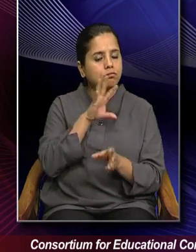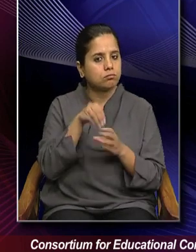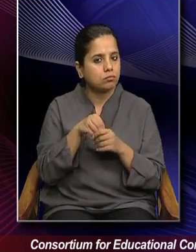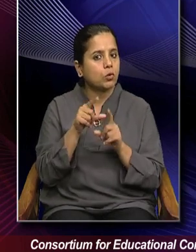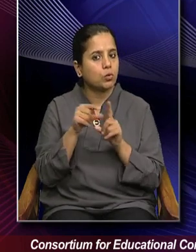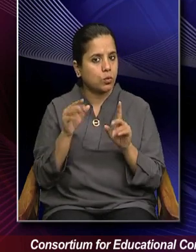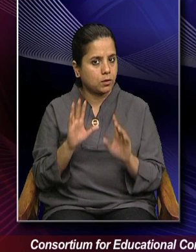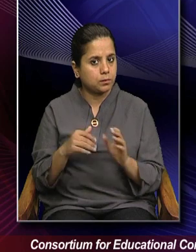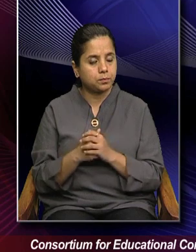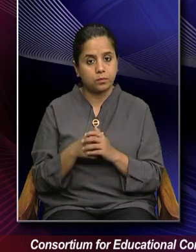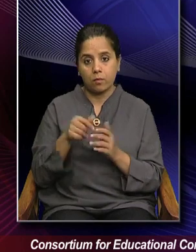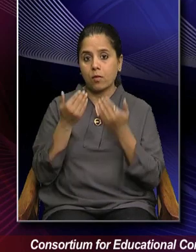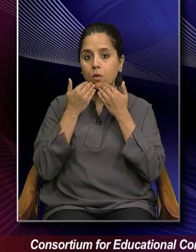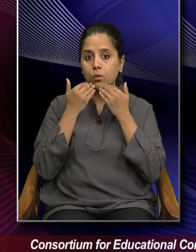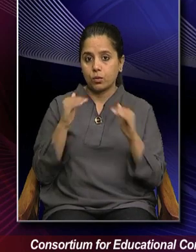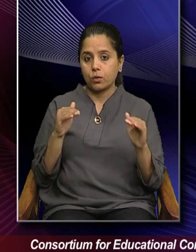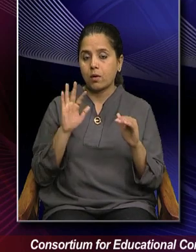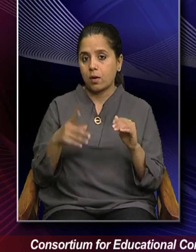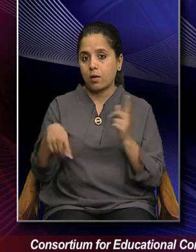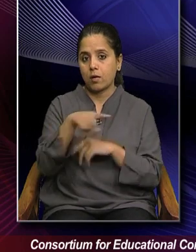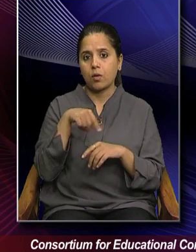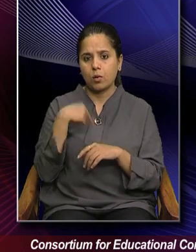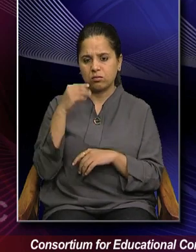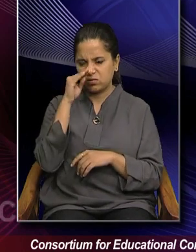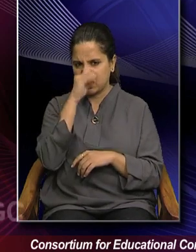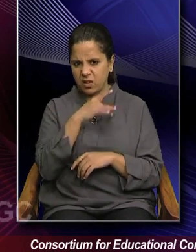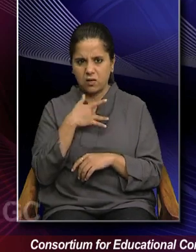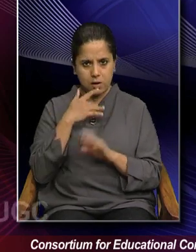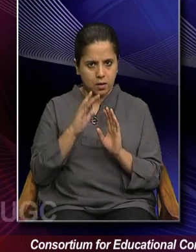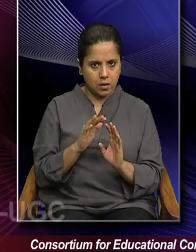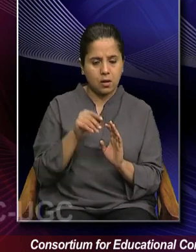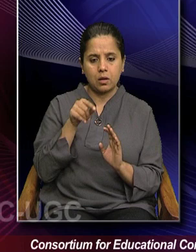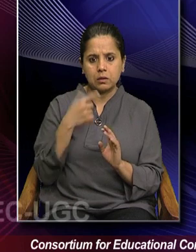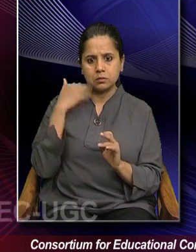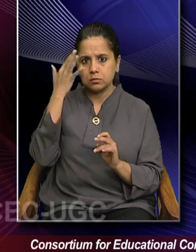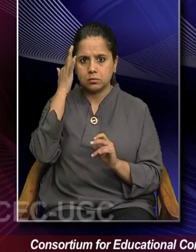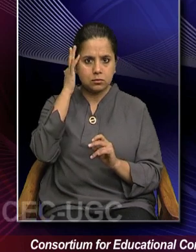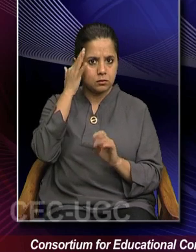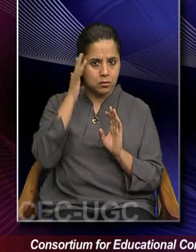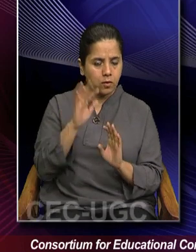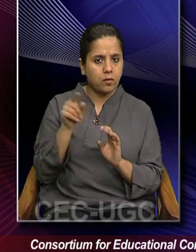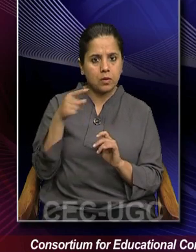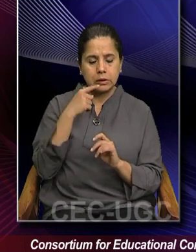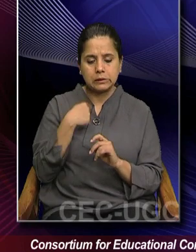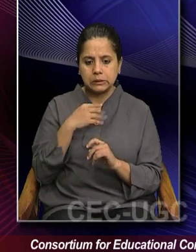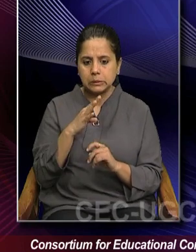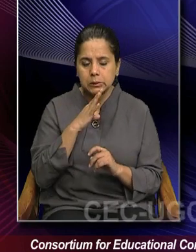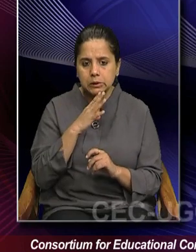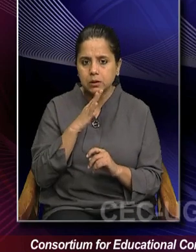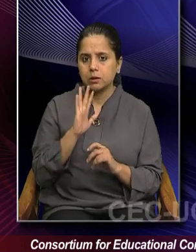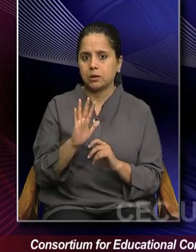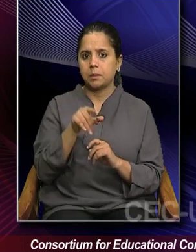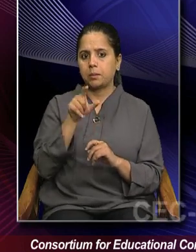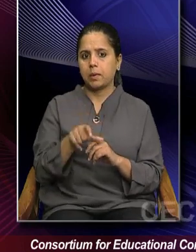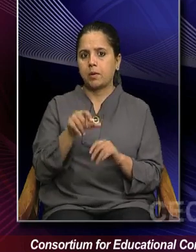participate. The students who are shy and anxious about speaking in the front